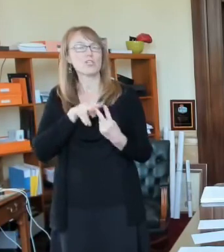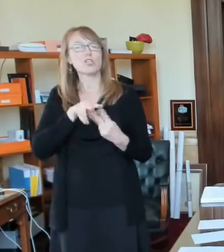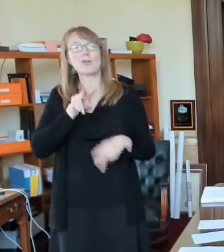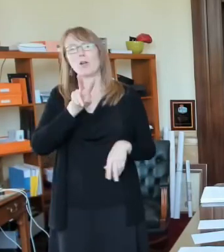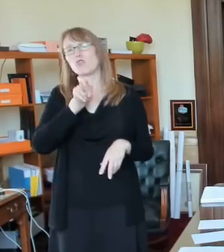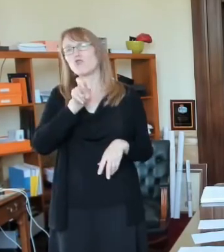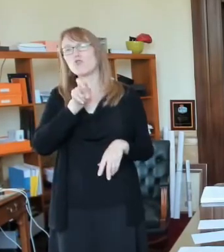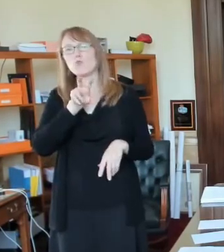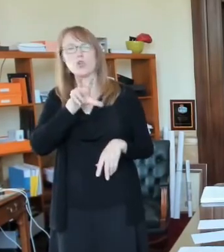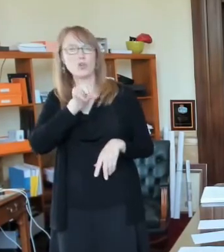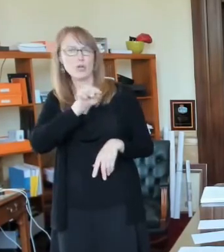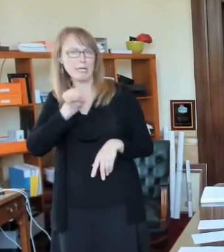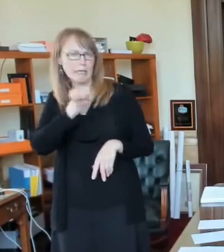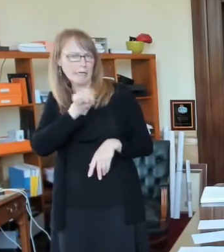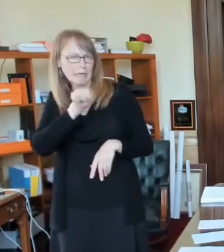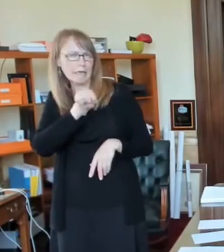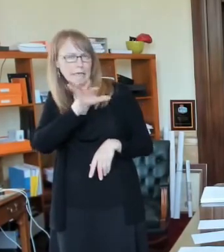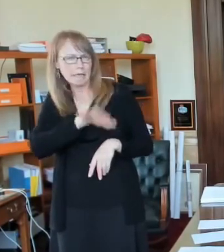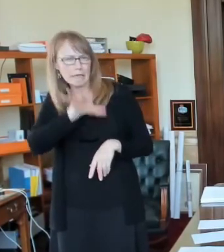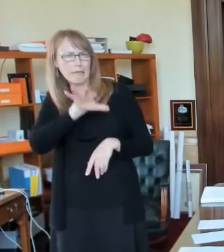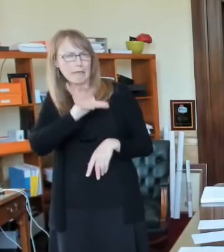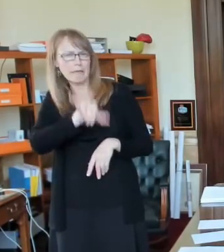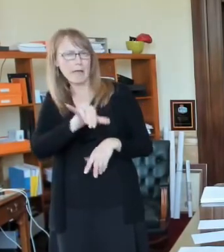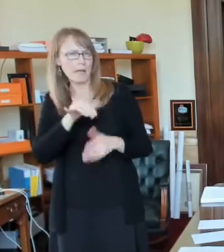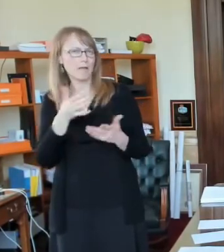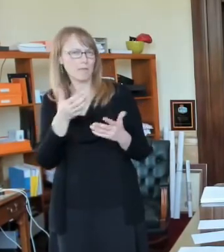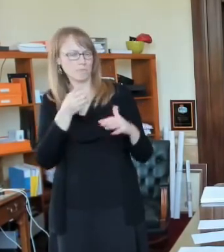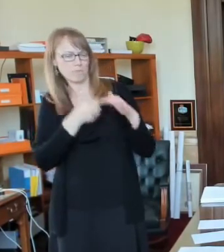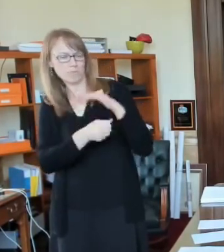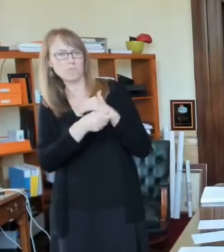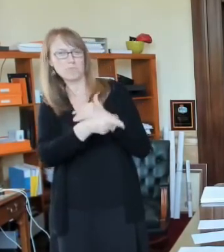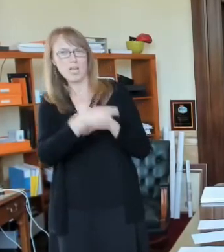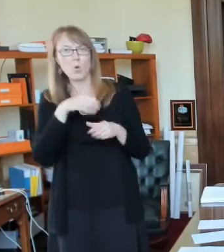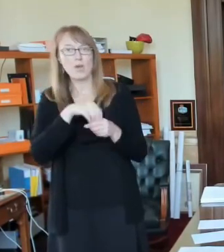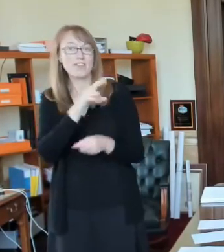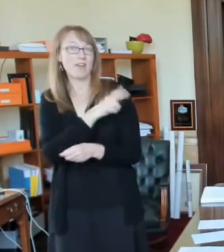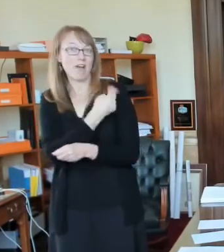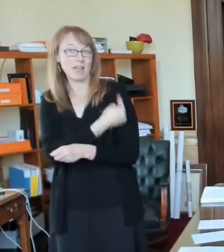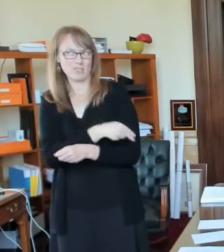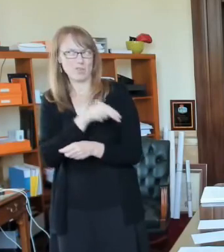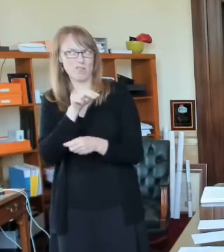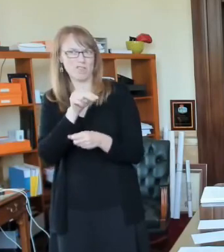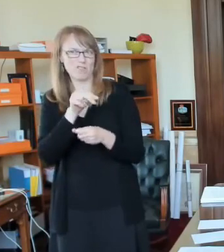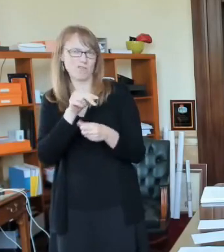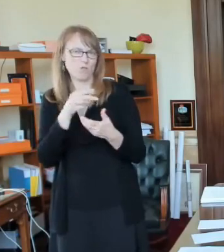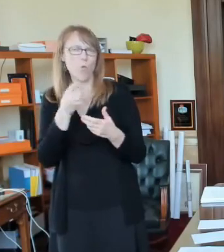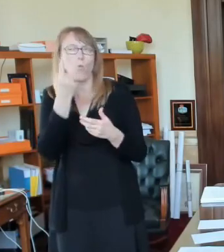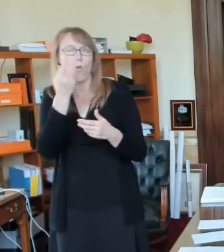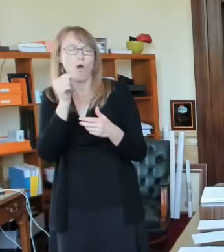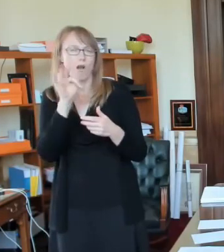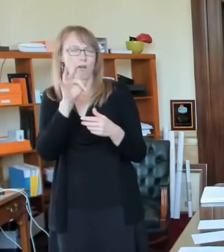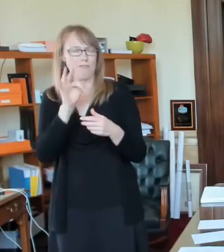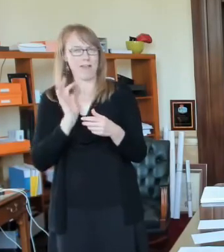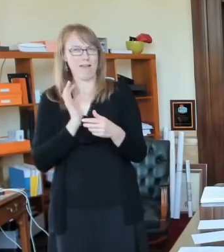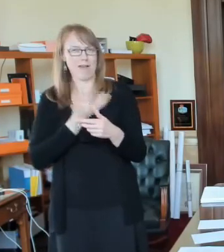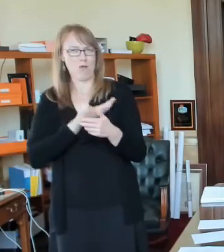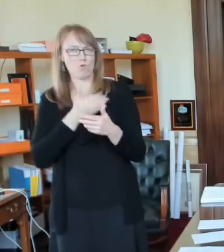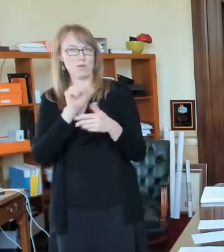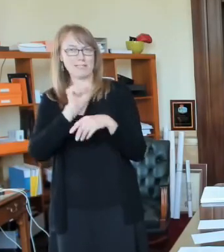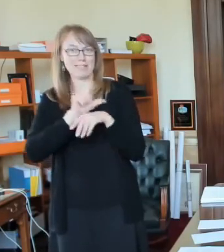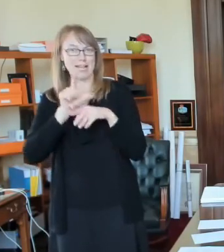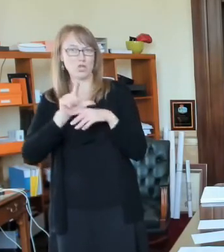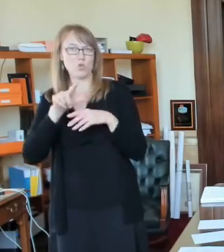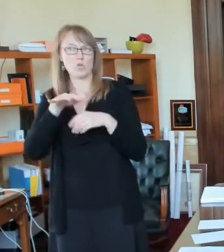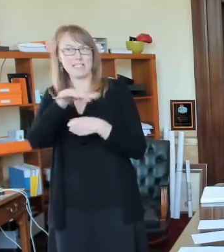And that is pretty much in line with where we have been. That number, again, it's a couple of days old because